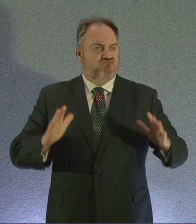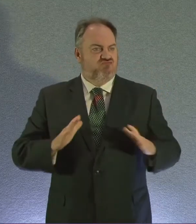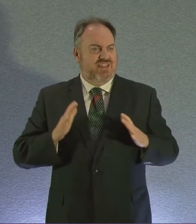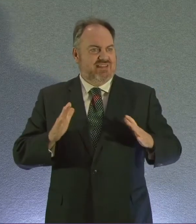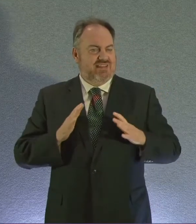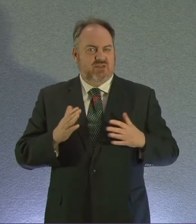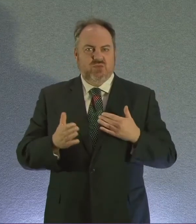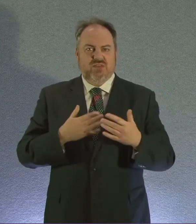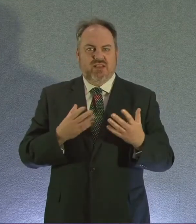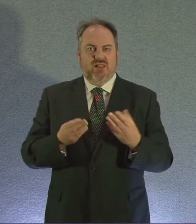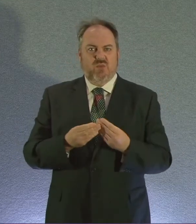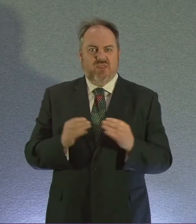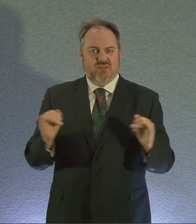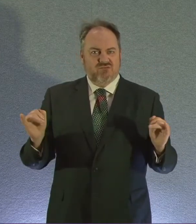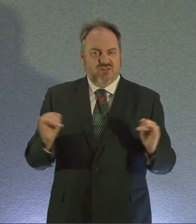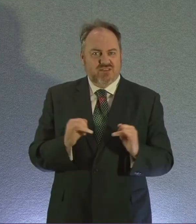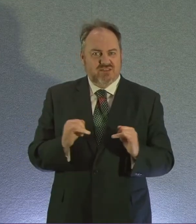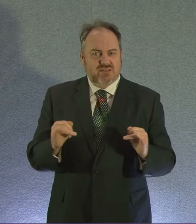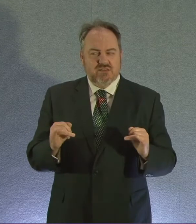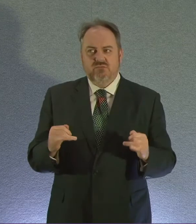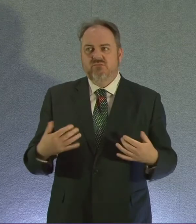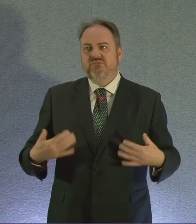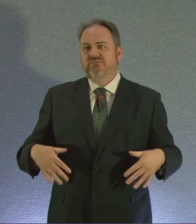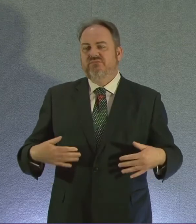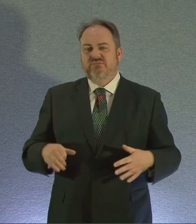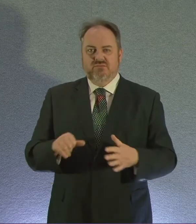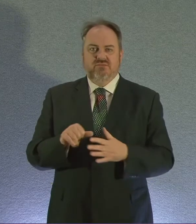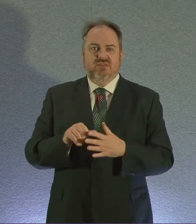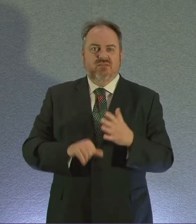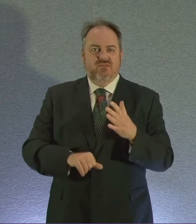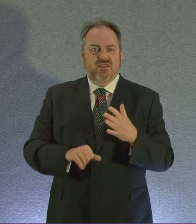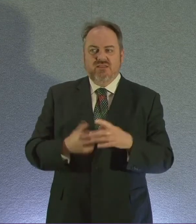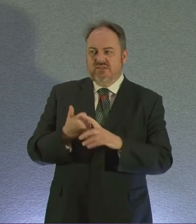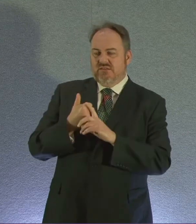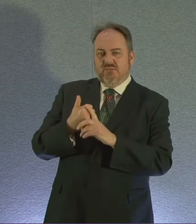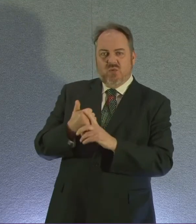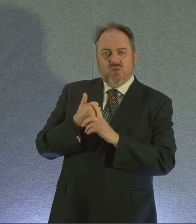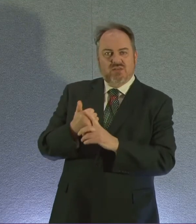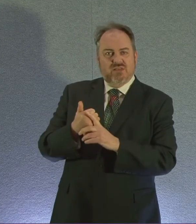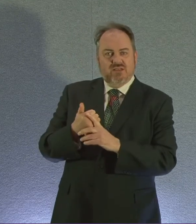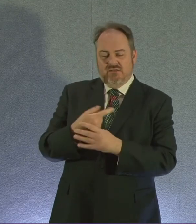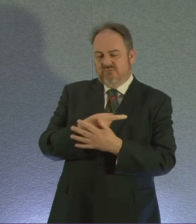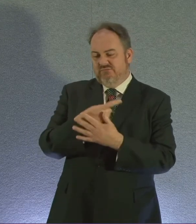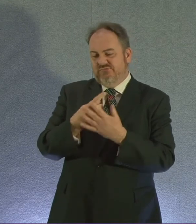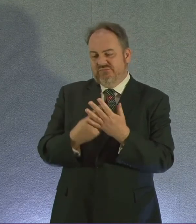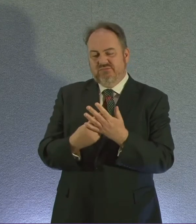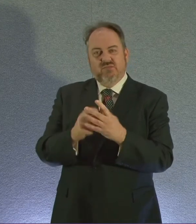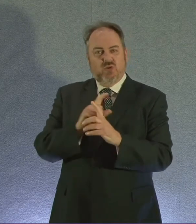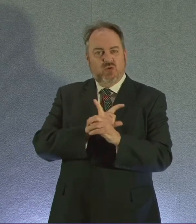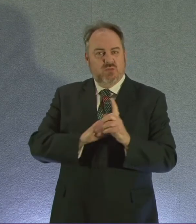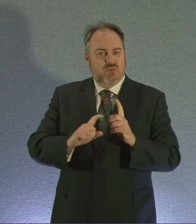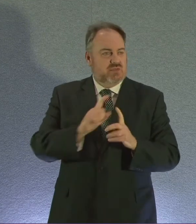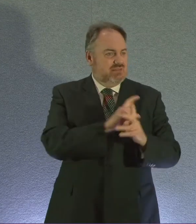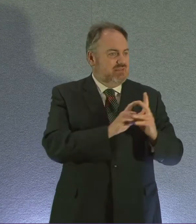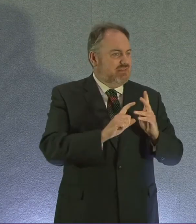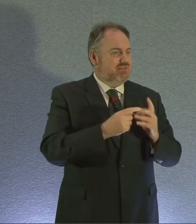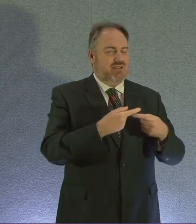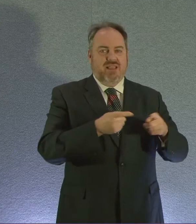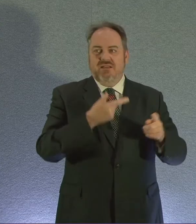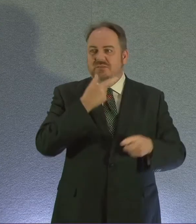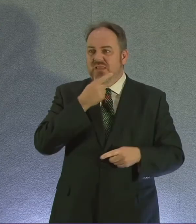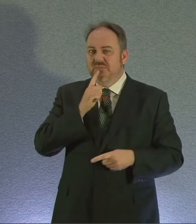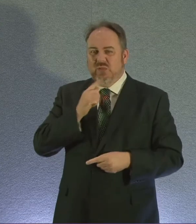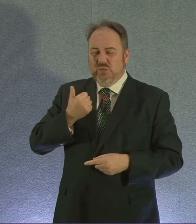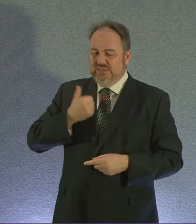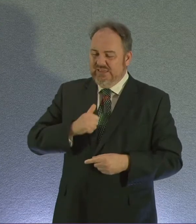line supporting those communities and those people in communities that will need support at this time